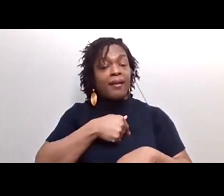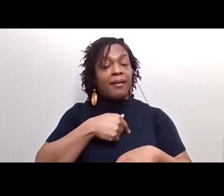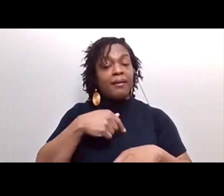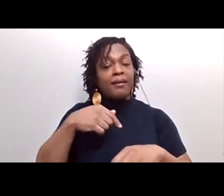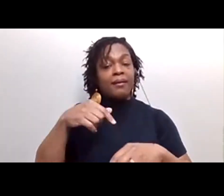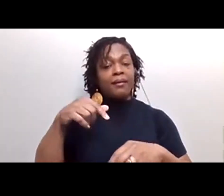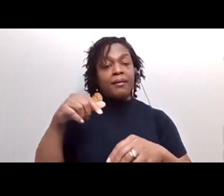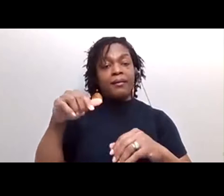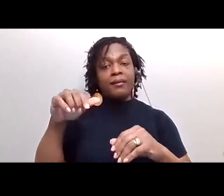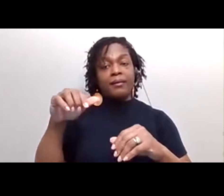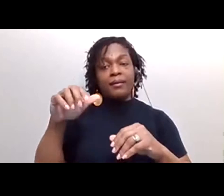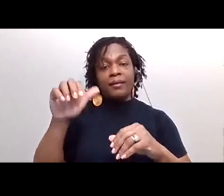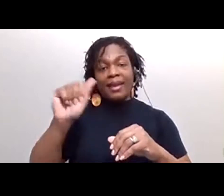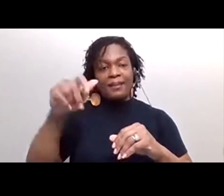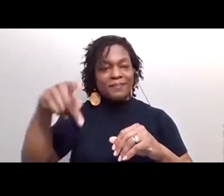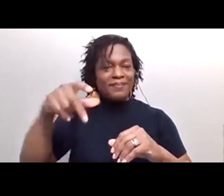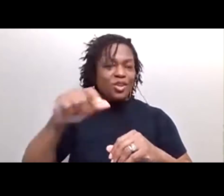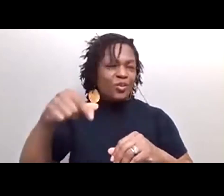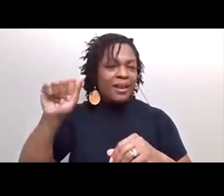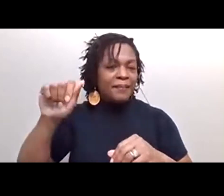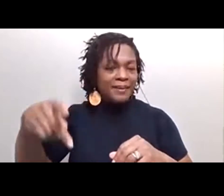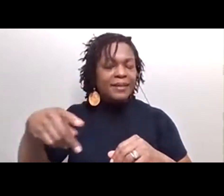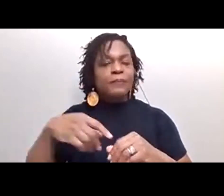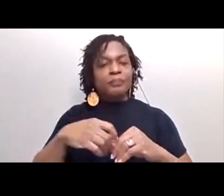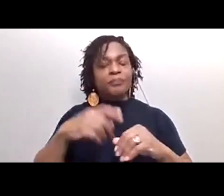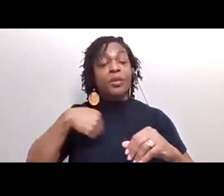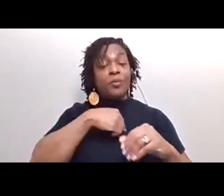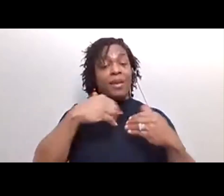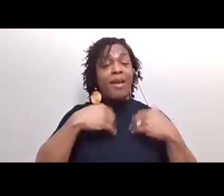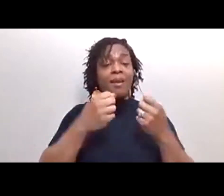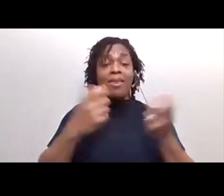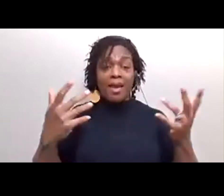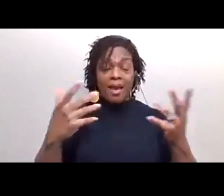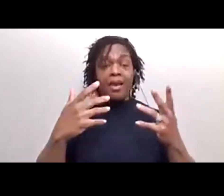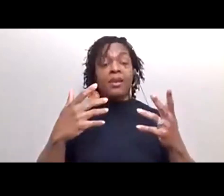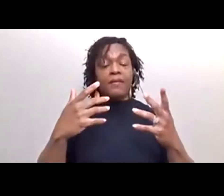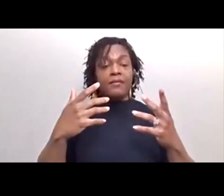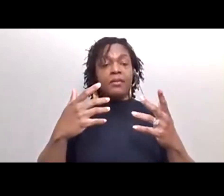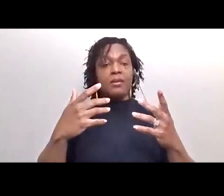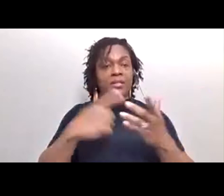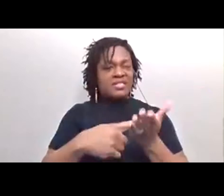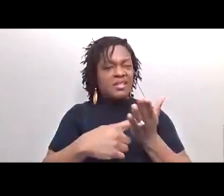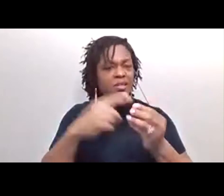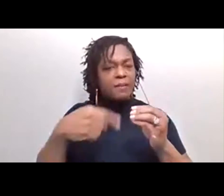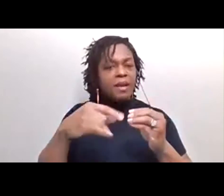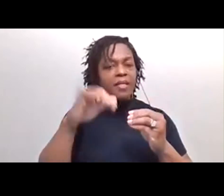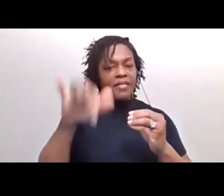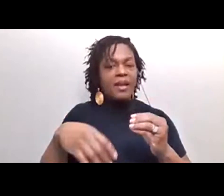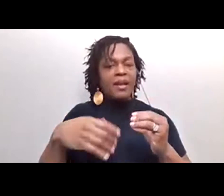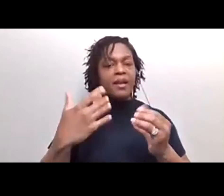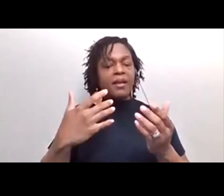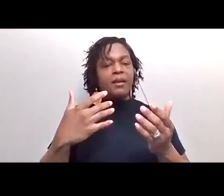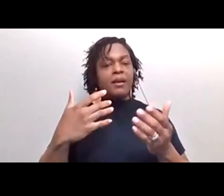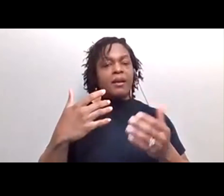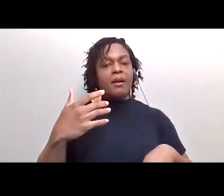We had quite a bit of discussion about the impact of the qualified allocation public meeting.